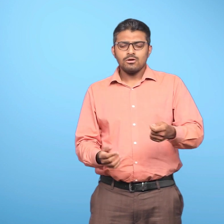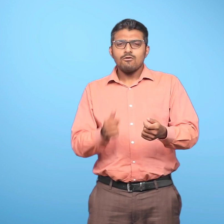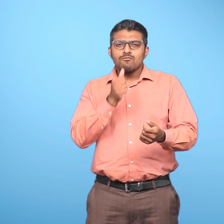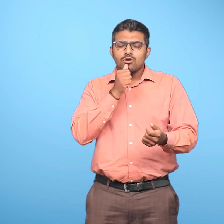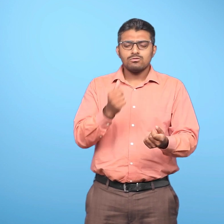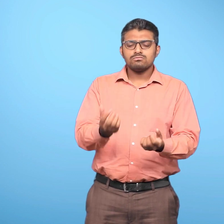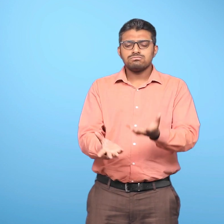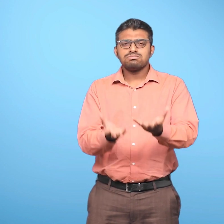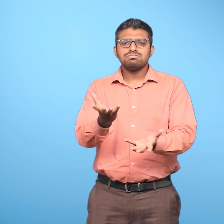time.